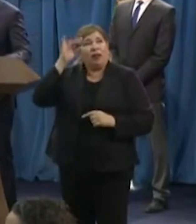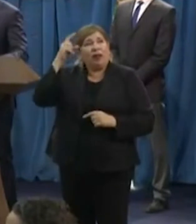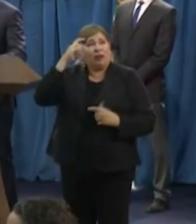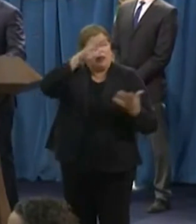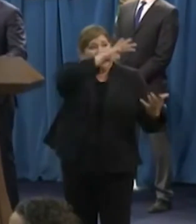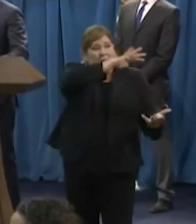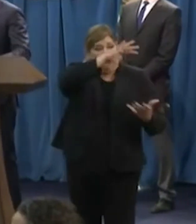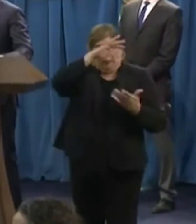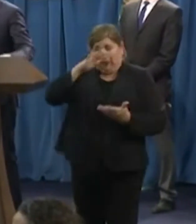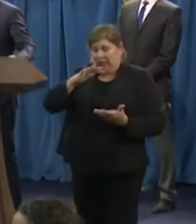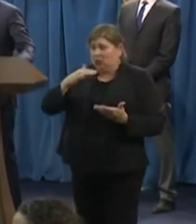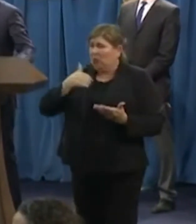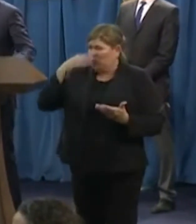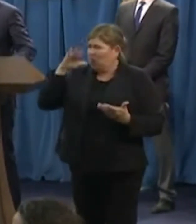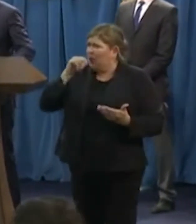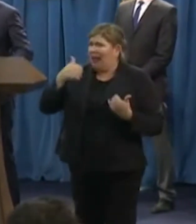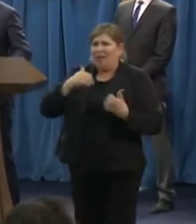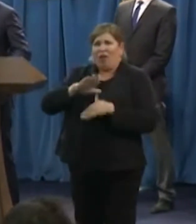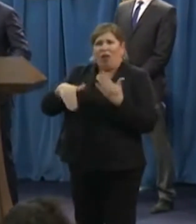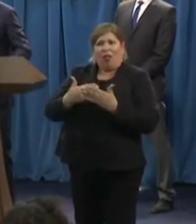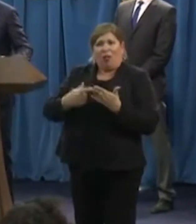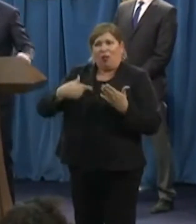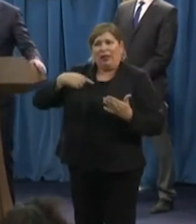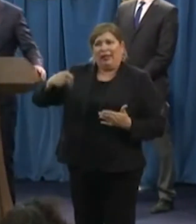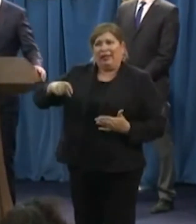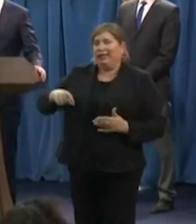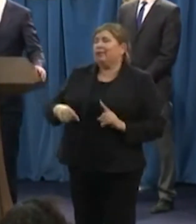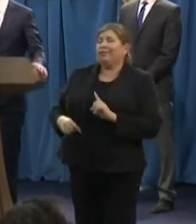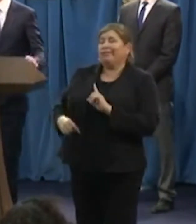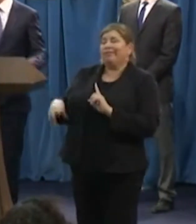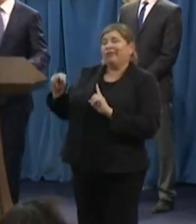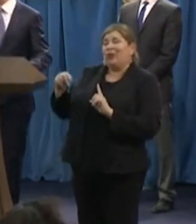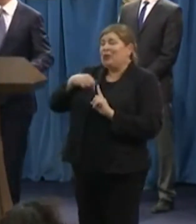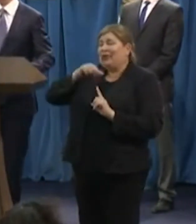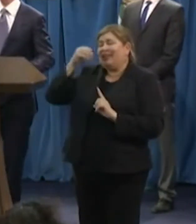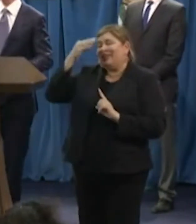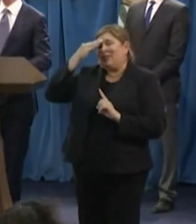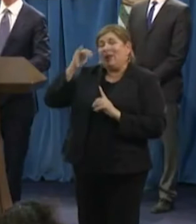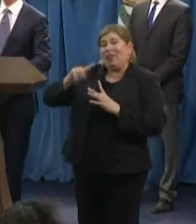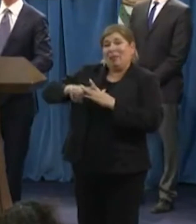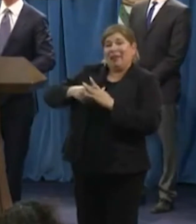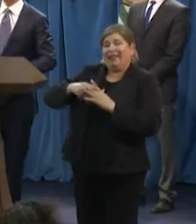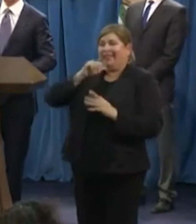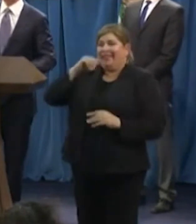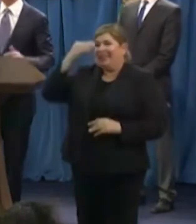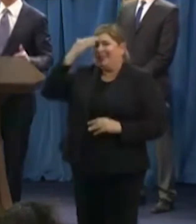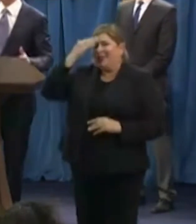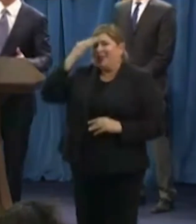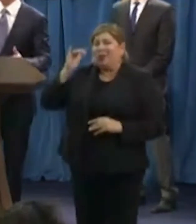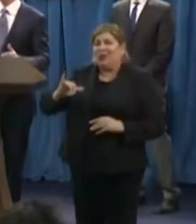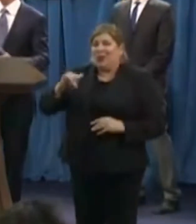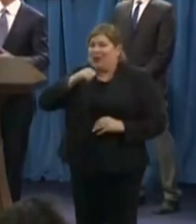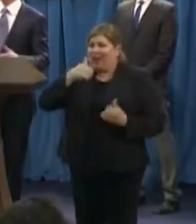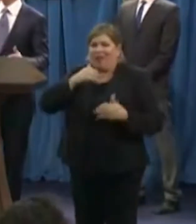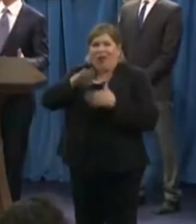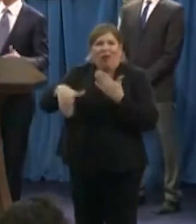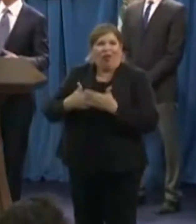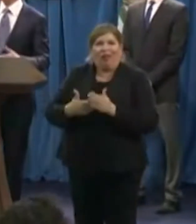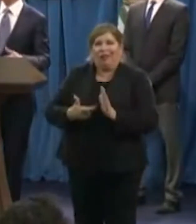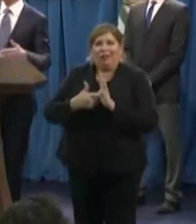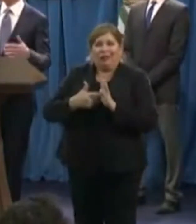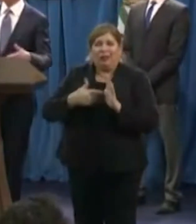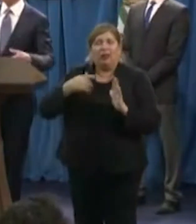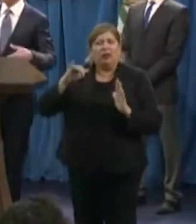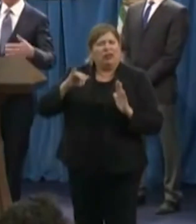get to match with what we Not in the beginning of this process. Okay, we didn't know that they weren't. Not in the beginning of the process. Okay. Yeah, and it became clear when we had some